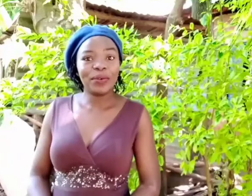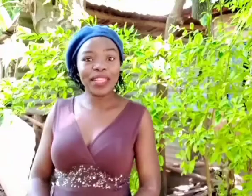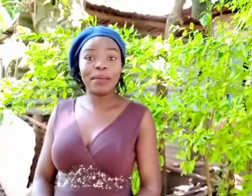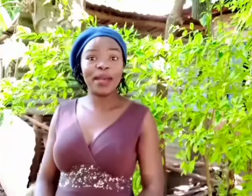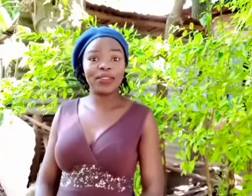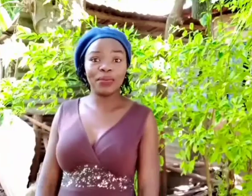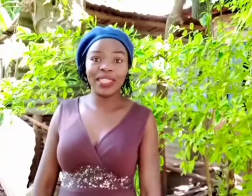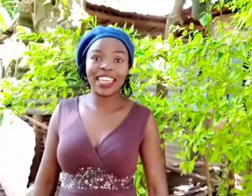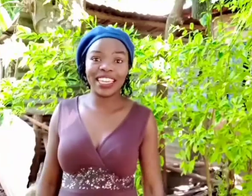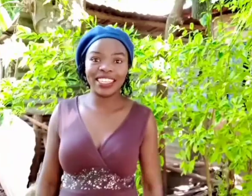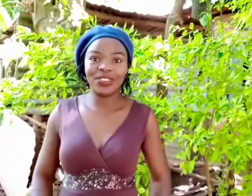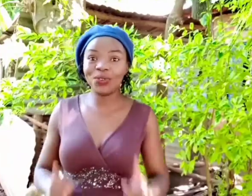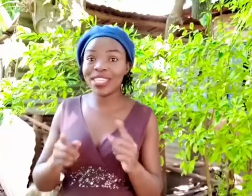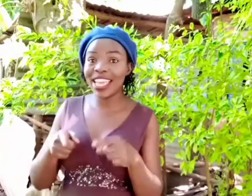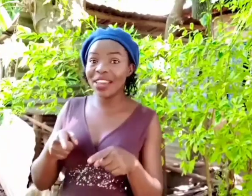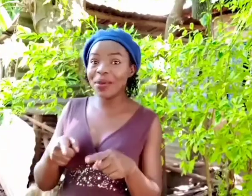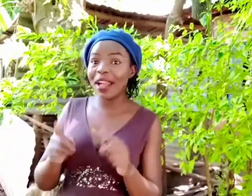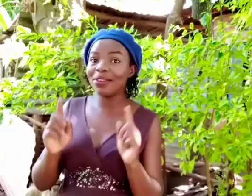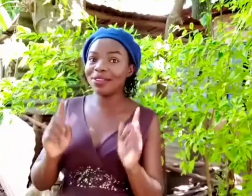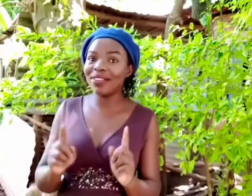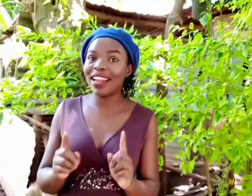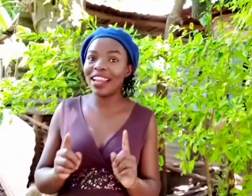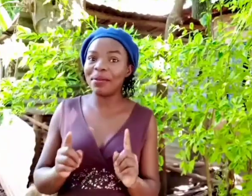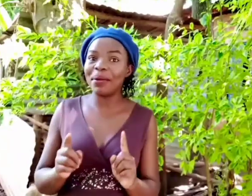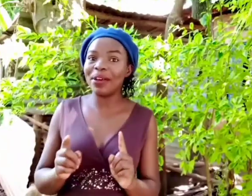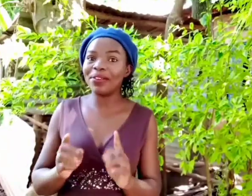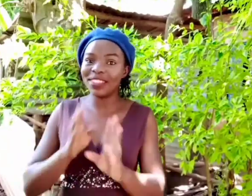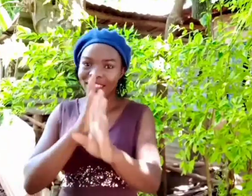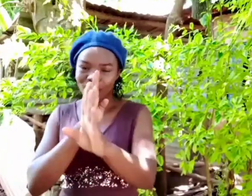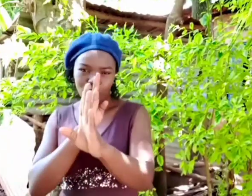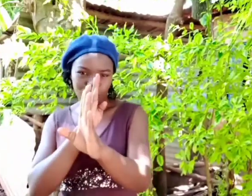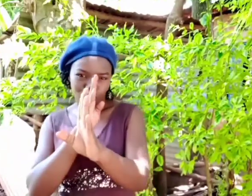Welcome back to my channel. Today we are going to learn about